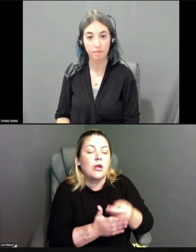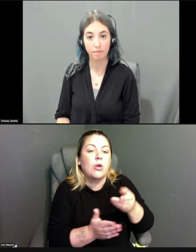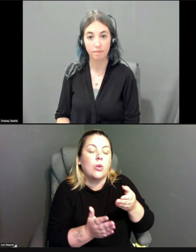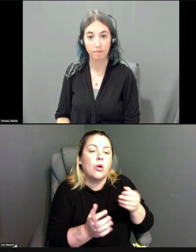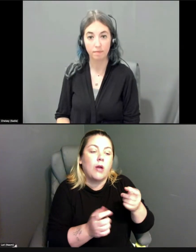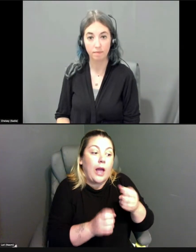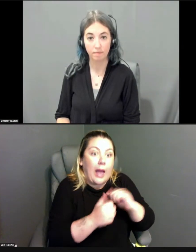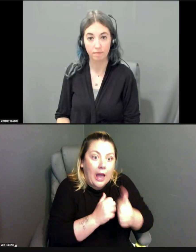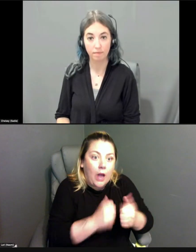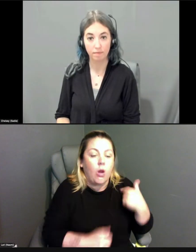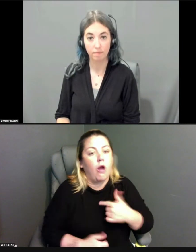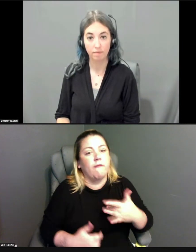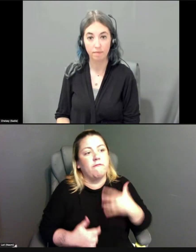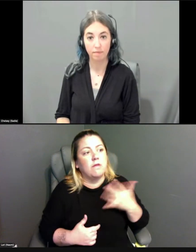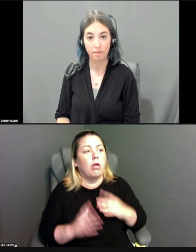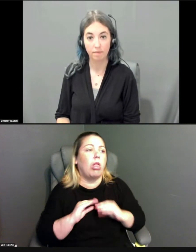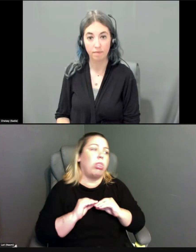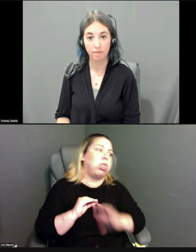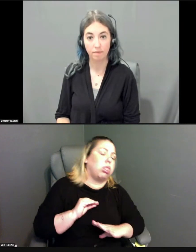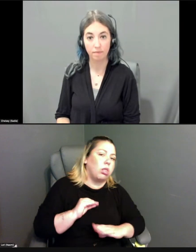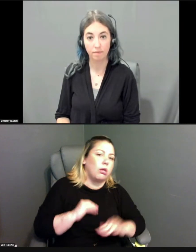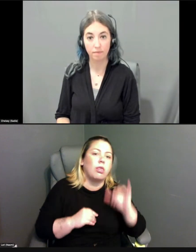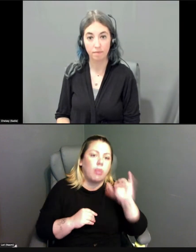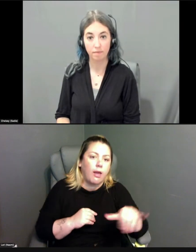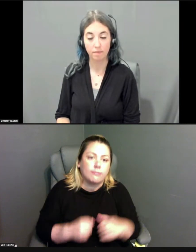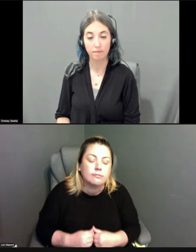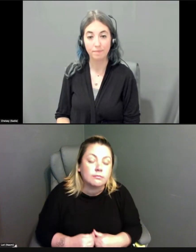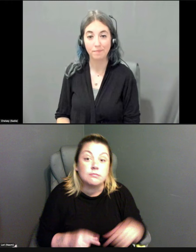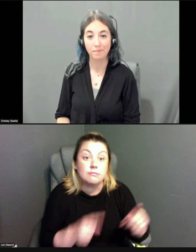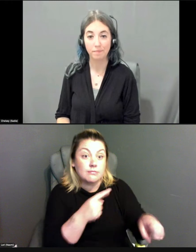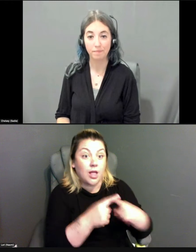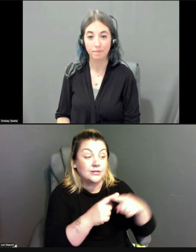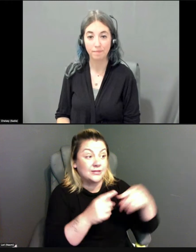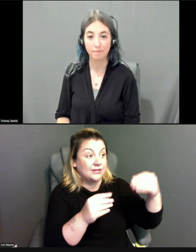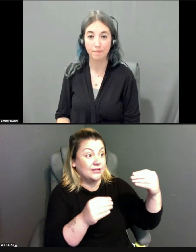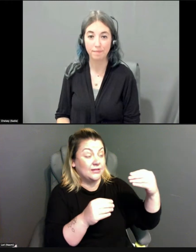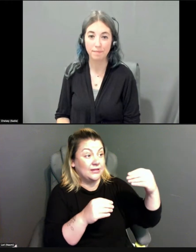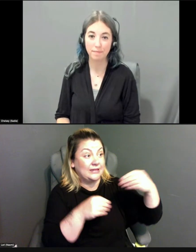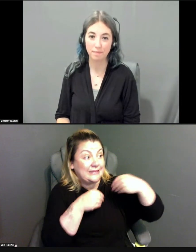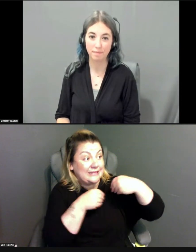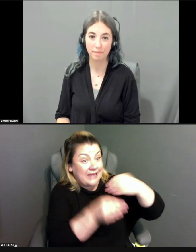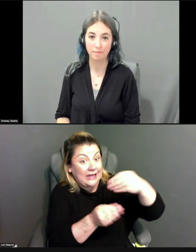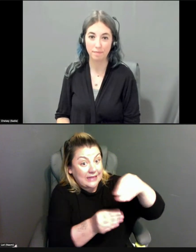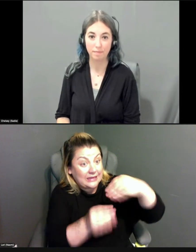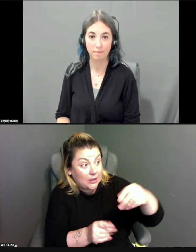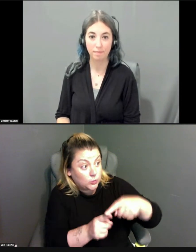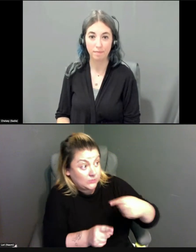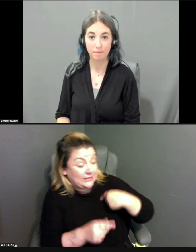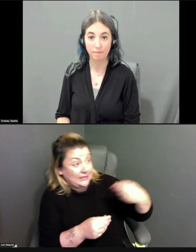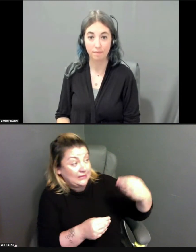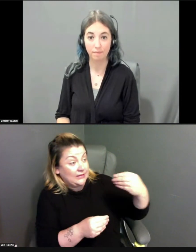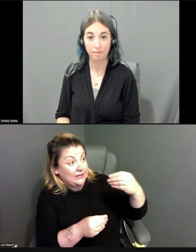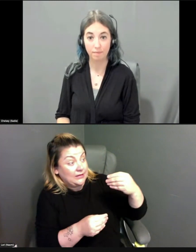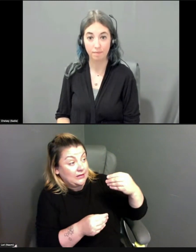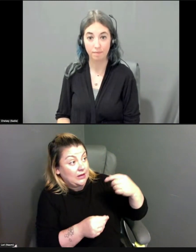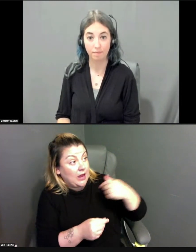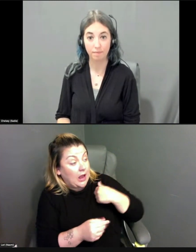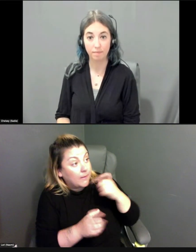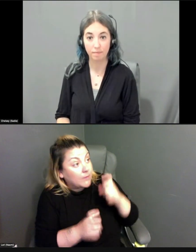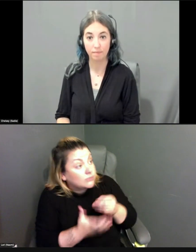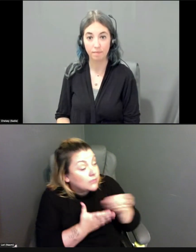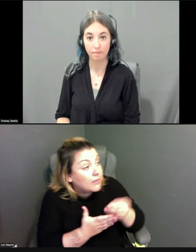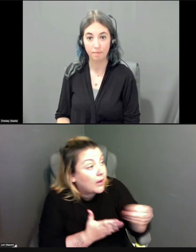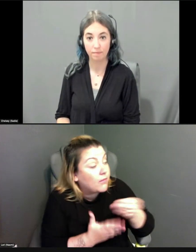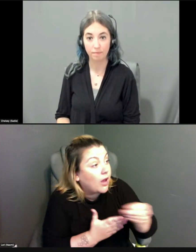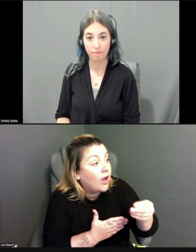ineffective products, and then also somehow manages to convince us that we're the problems and why those things are harmful and